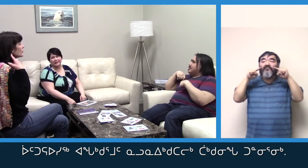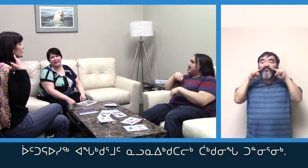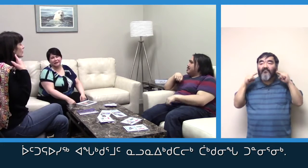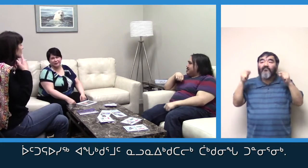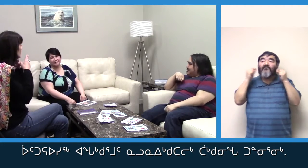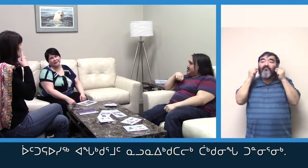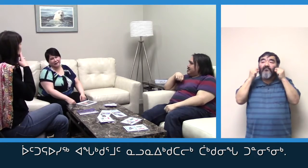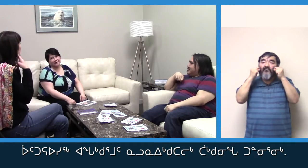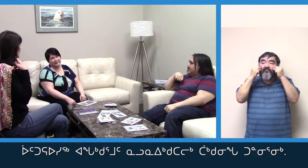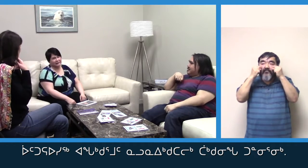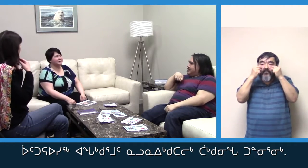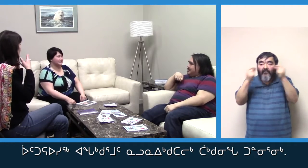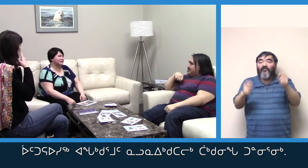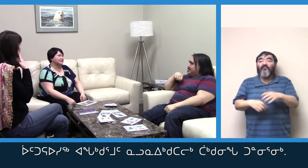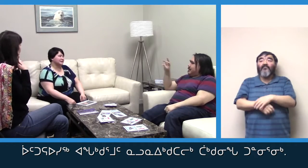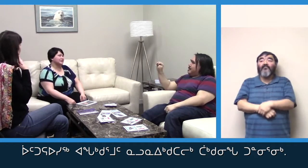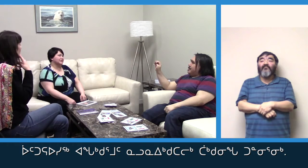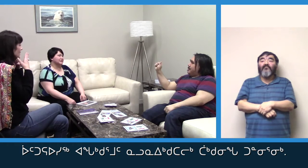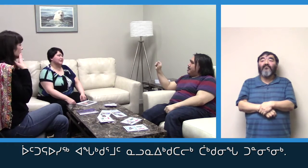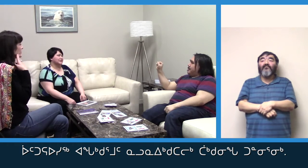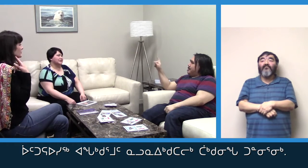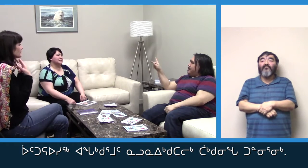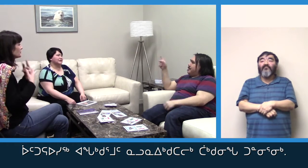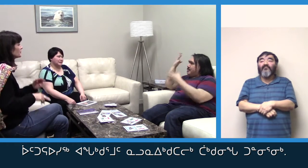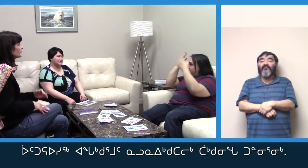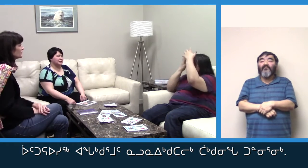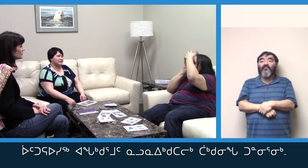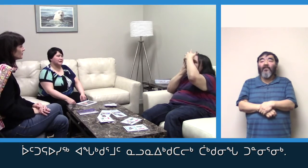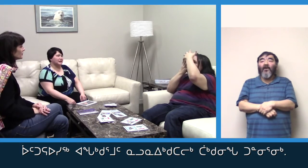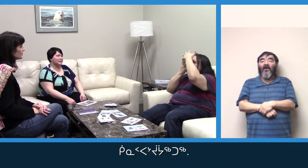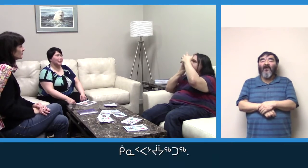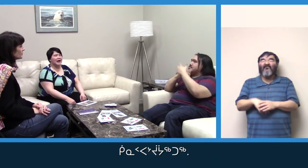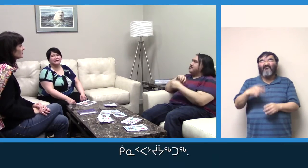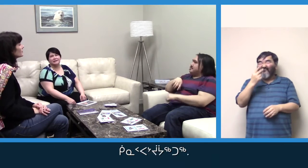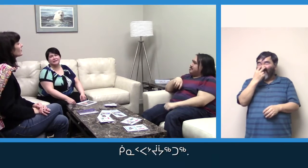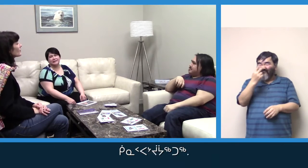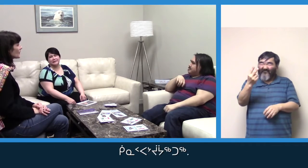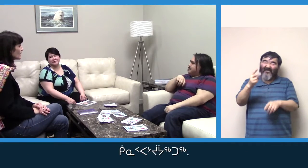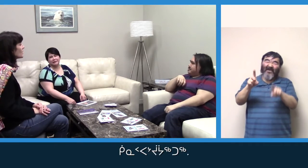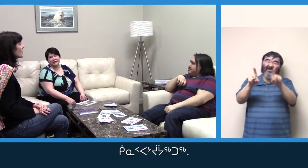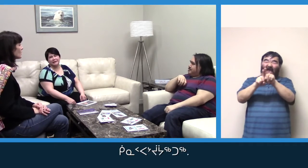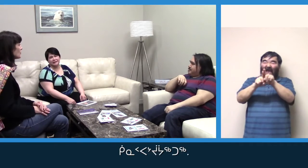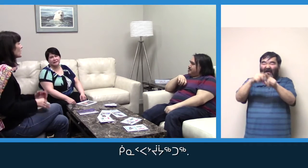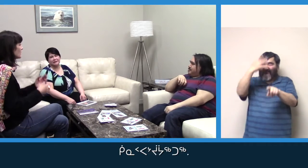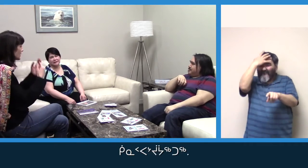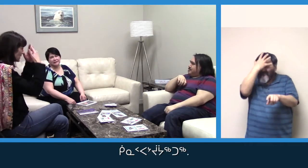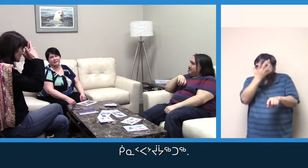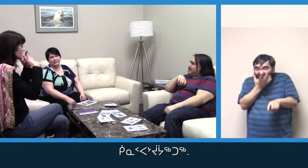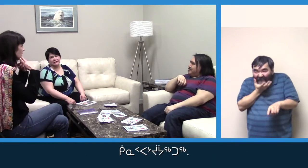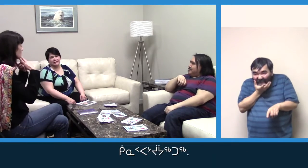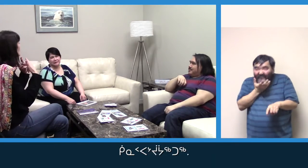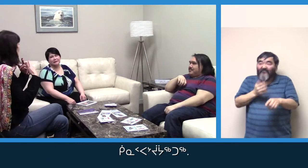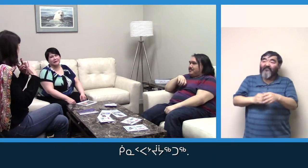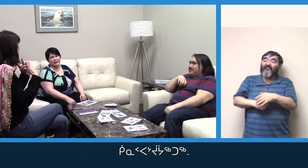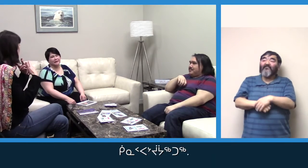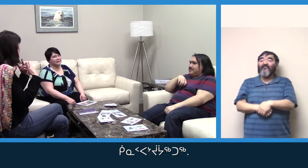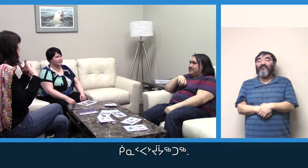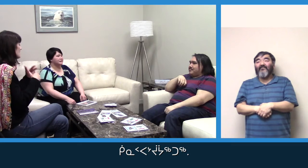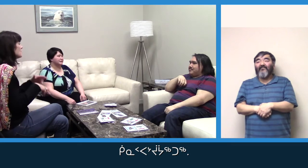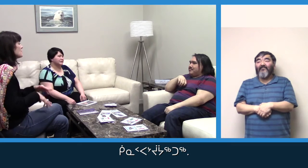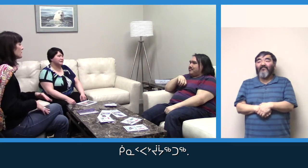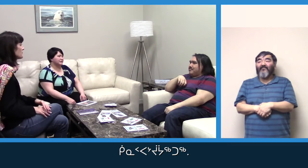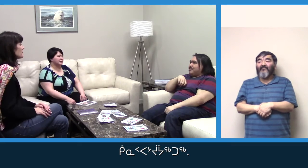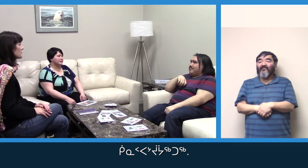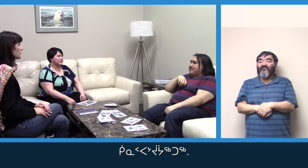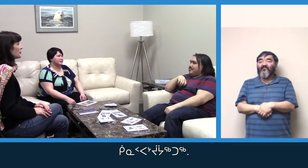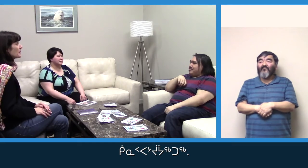Yeah, the tattoos, yeah. Mhm. Yeah. Like a mask. But I think it's in tattoos. Yeah.